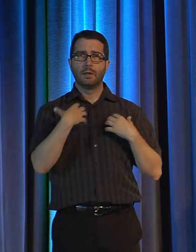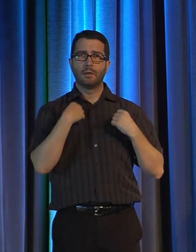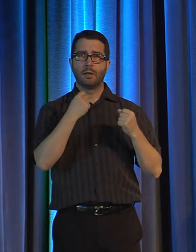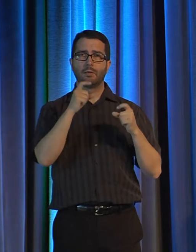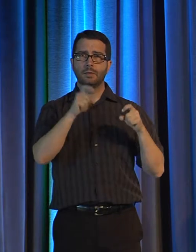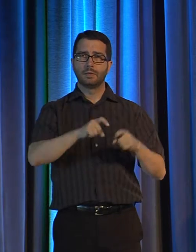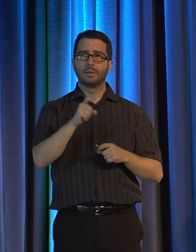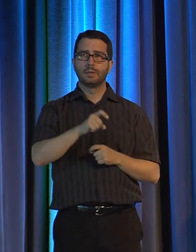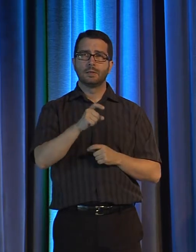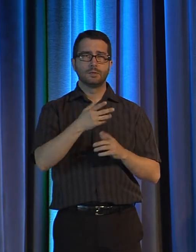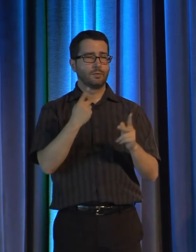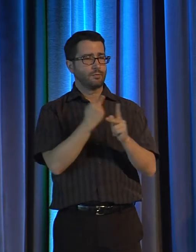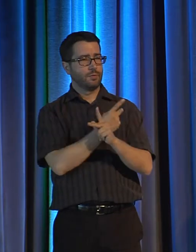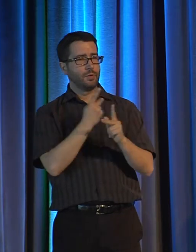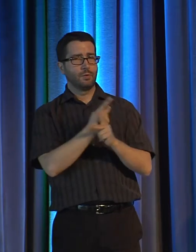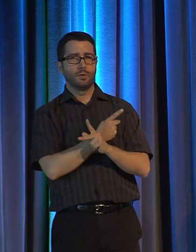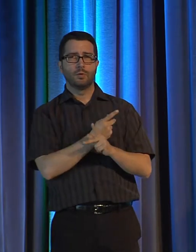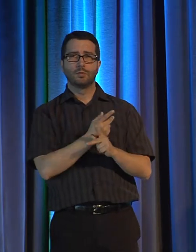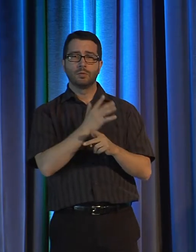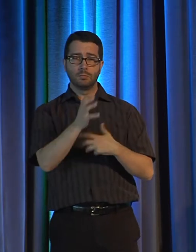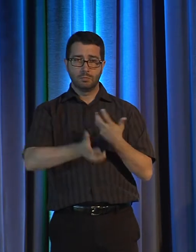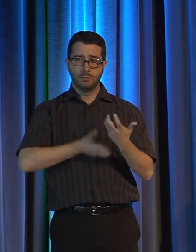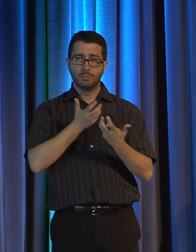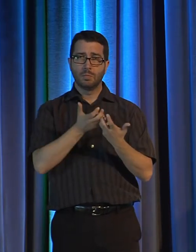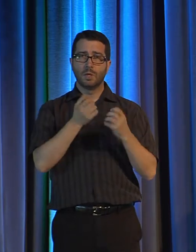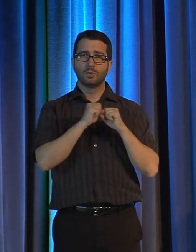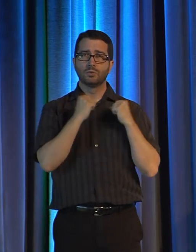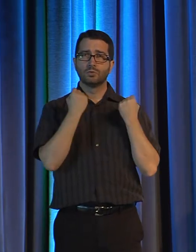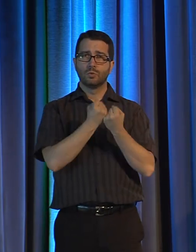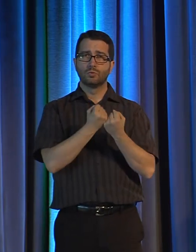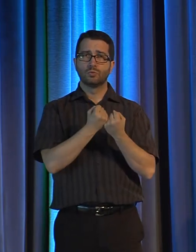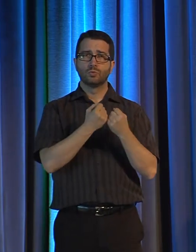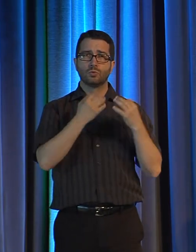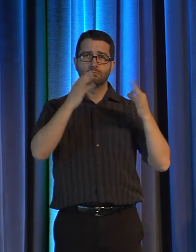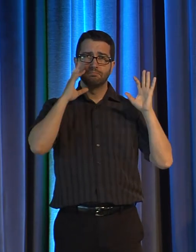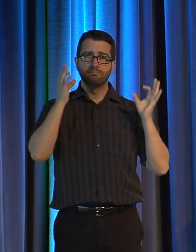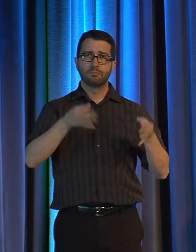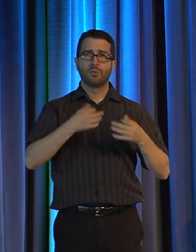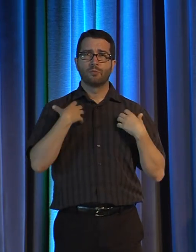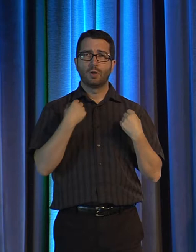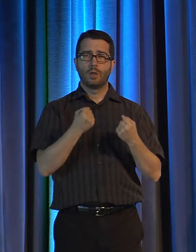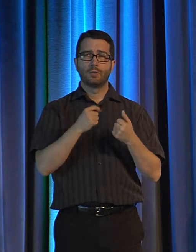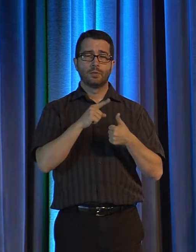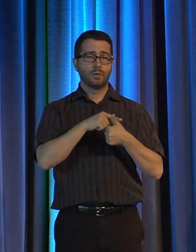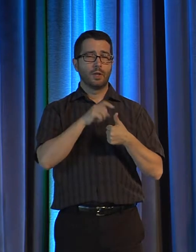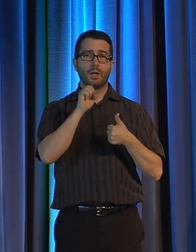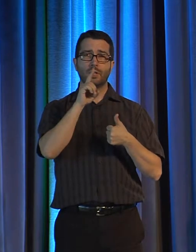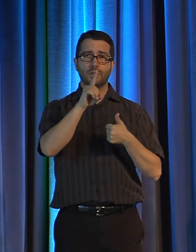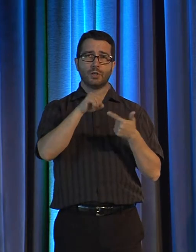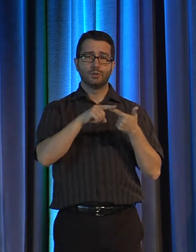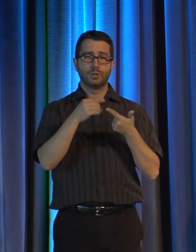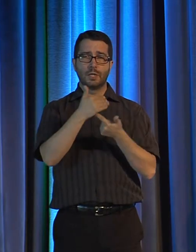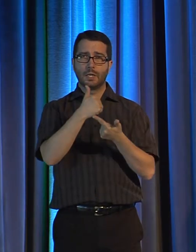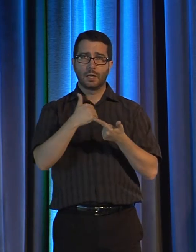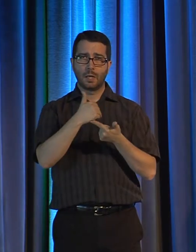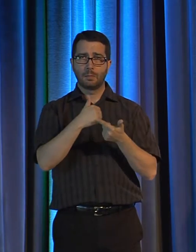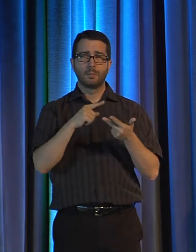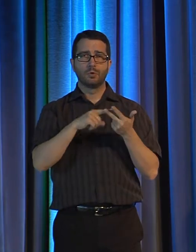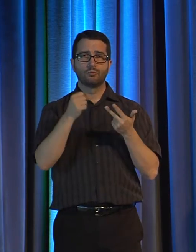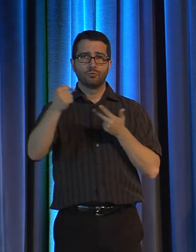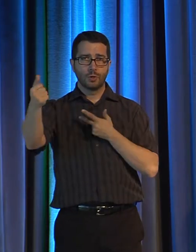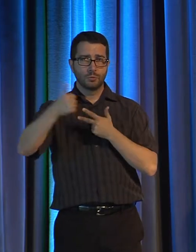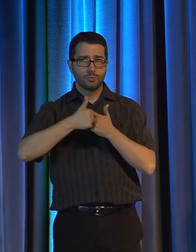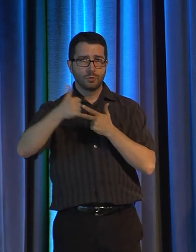the social determinants of health: education, income, transportation, a sense of